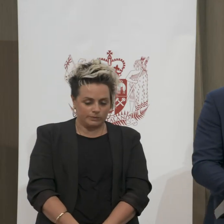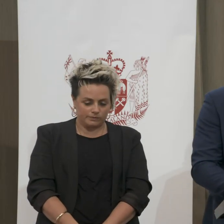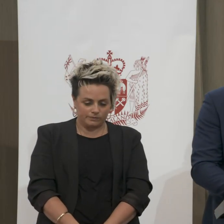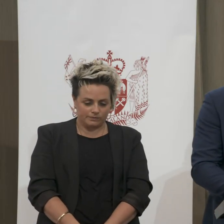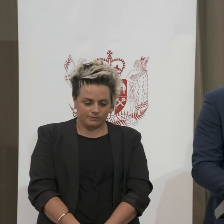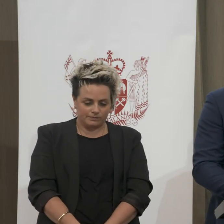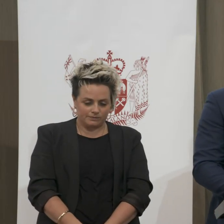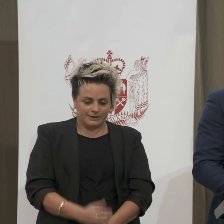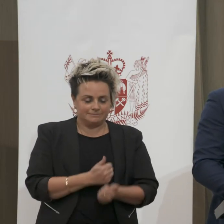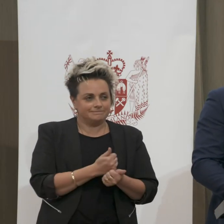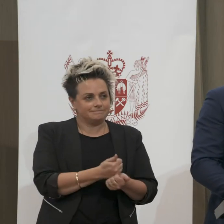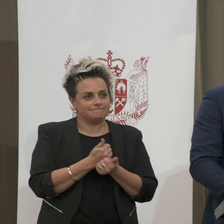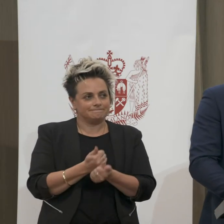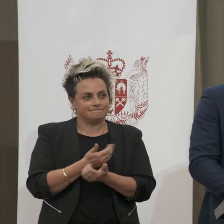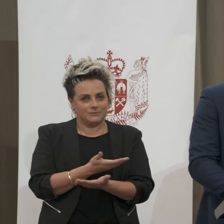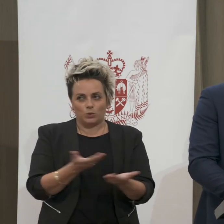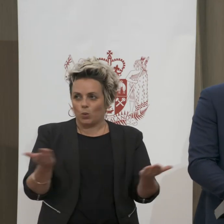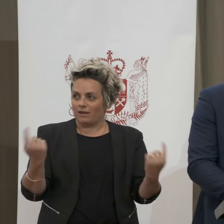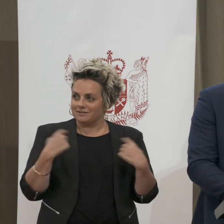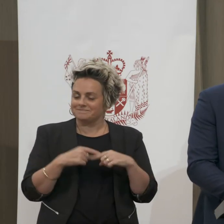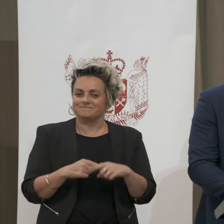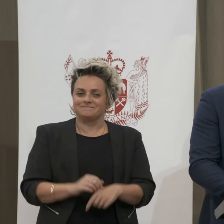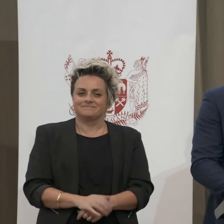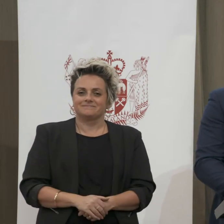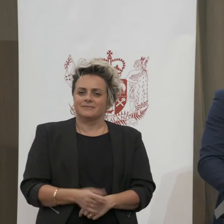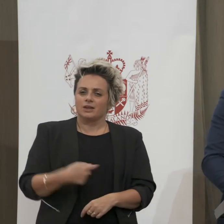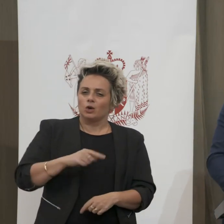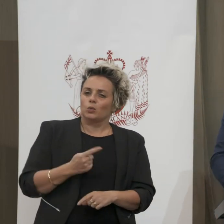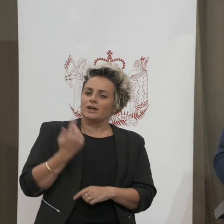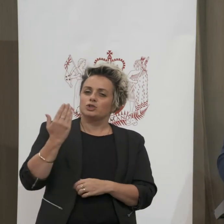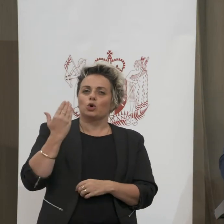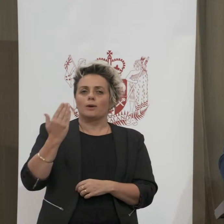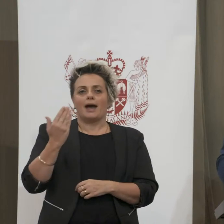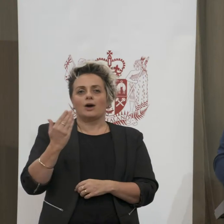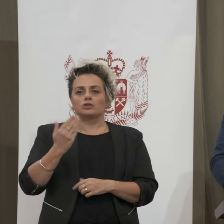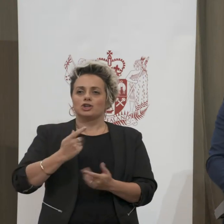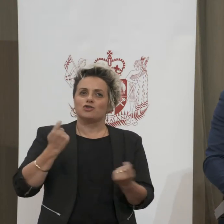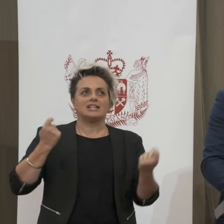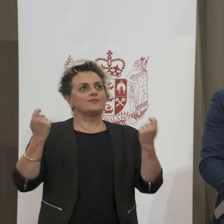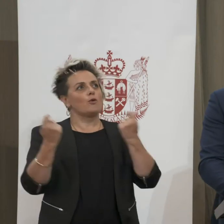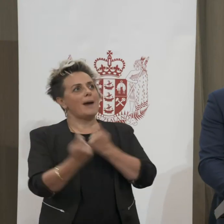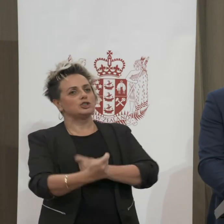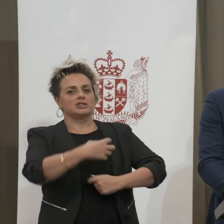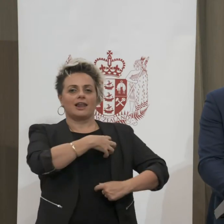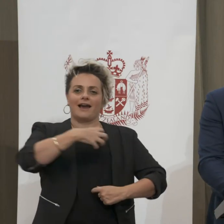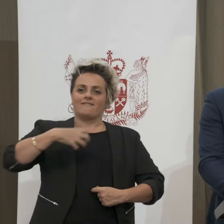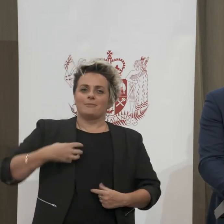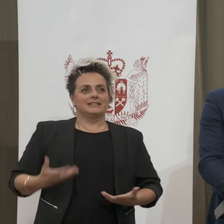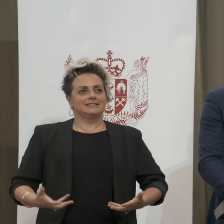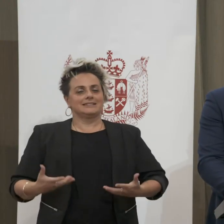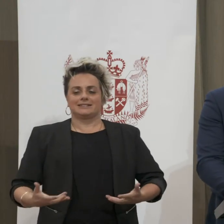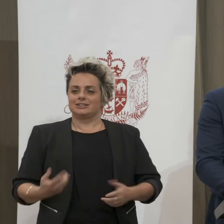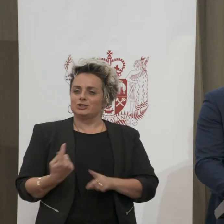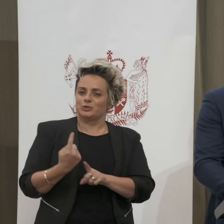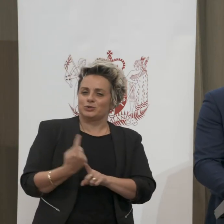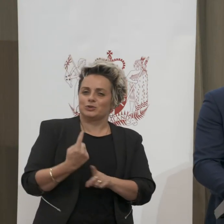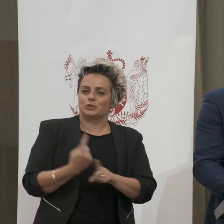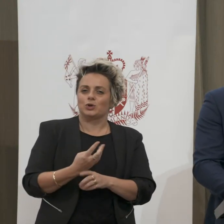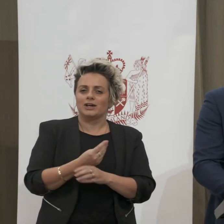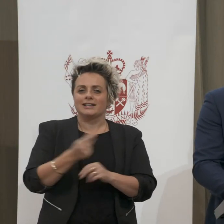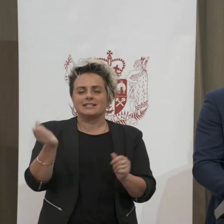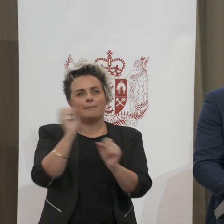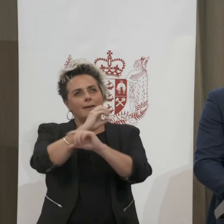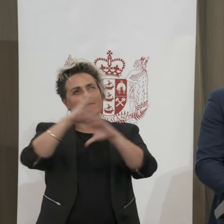tēnā koutou katoa. We talk about being a transformational government. Some imagine the